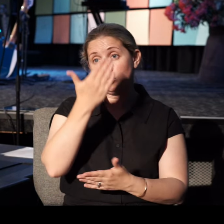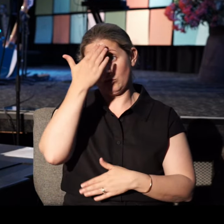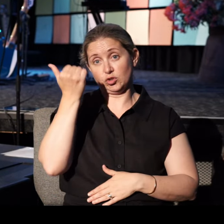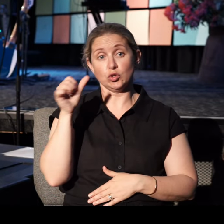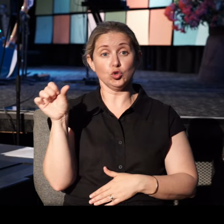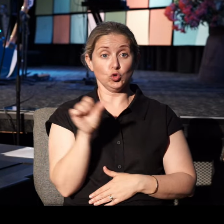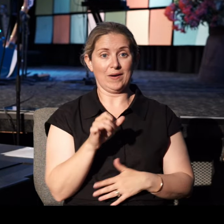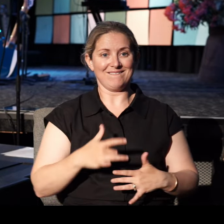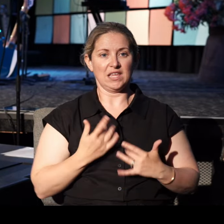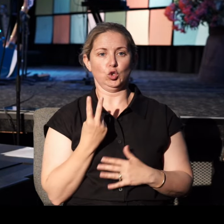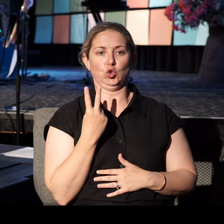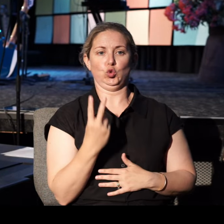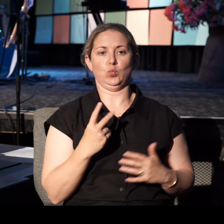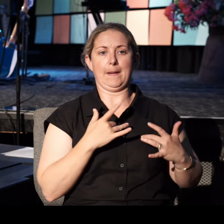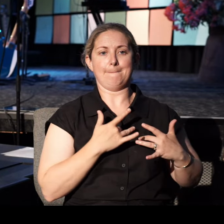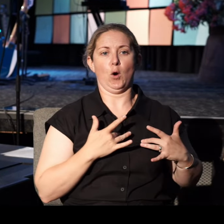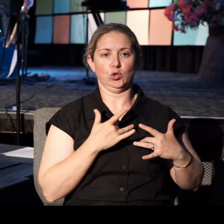time.